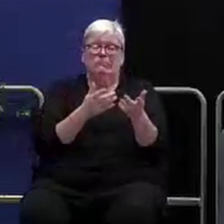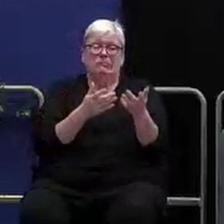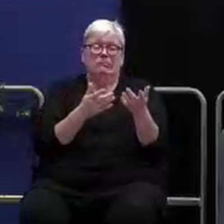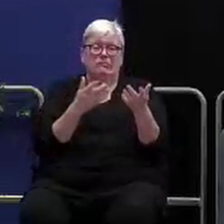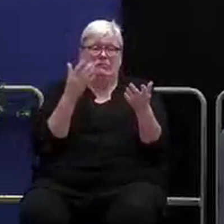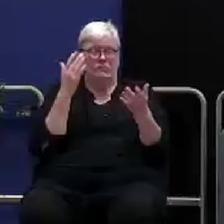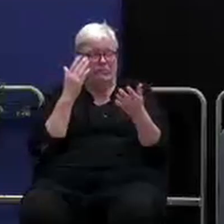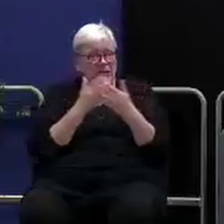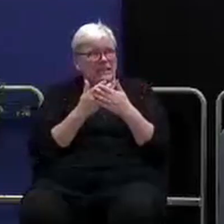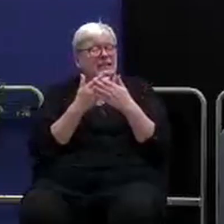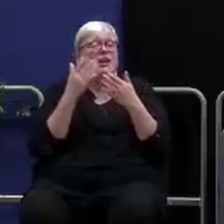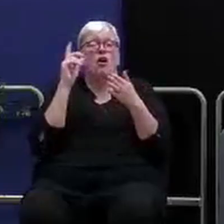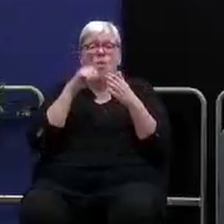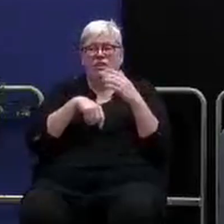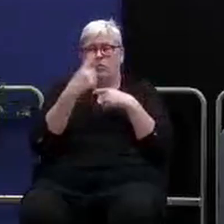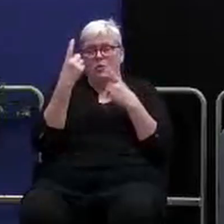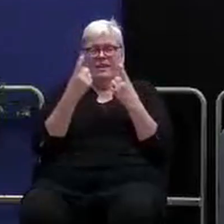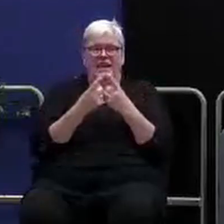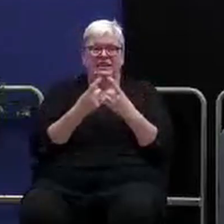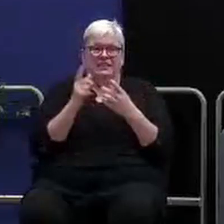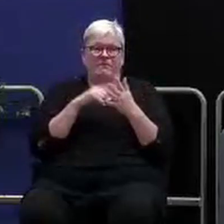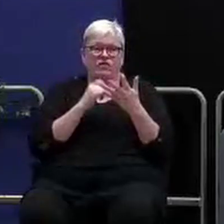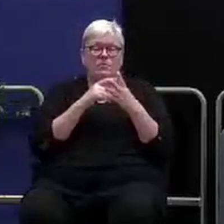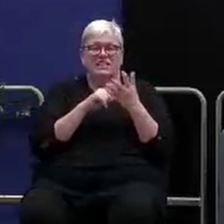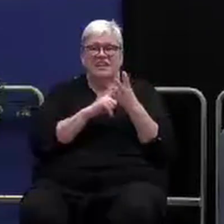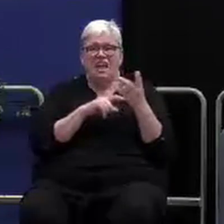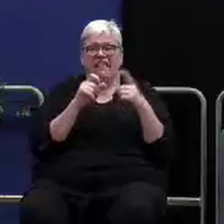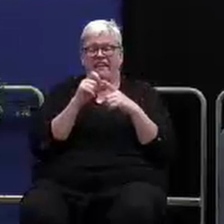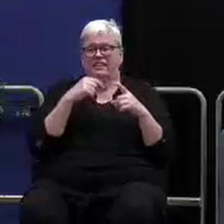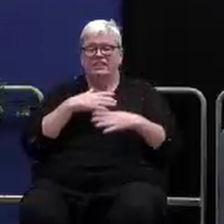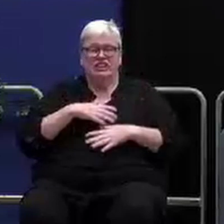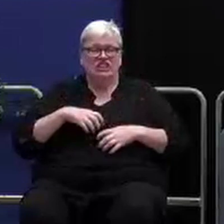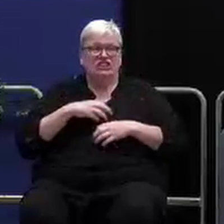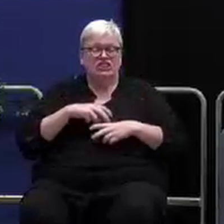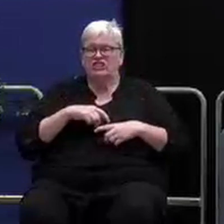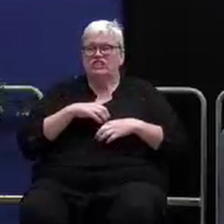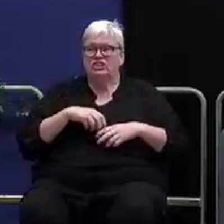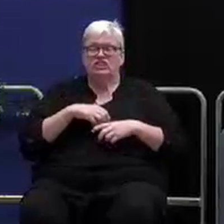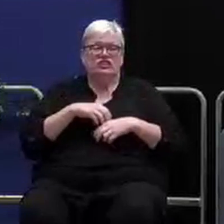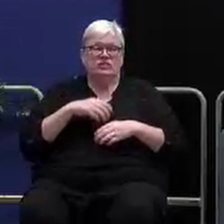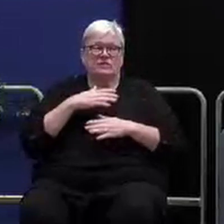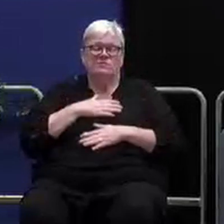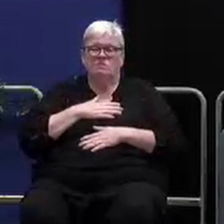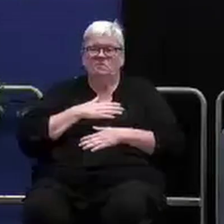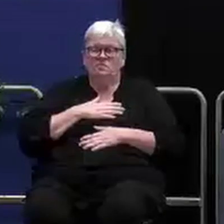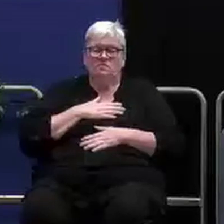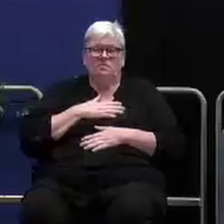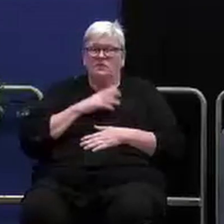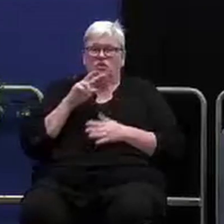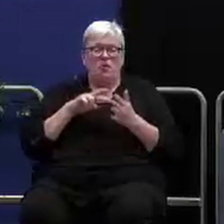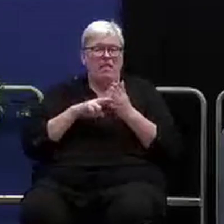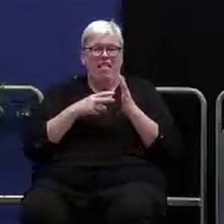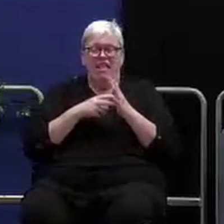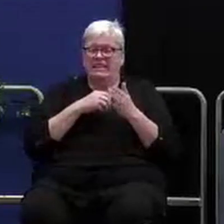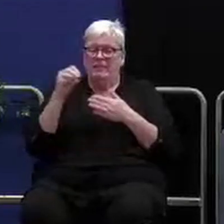sake of appearances, I ordered one item from the salad bar whilst my insides churned over whether I could justify the unplanned spending. A